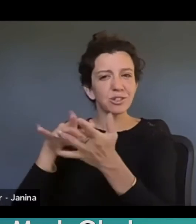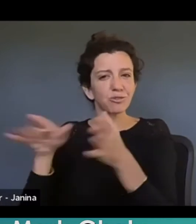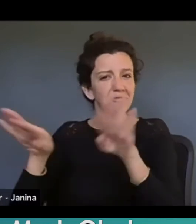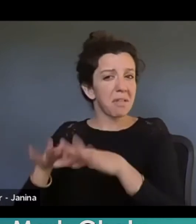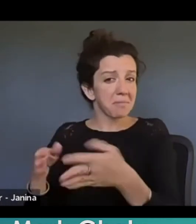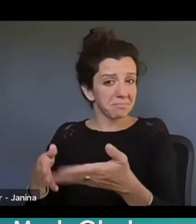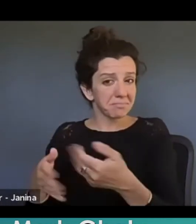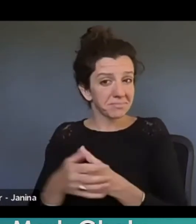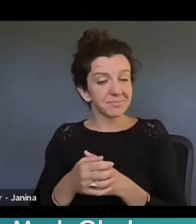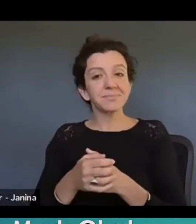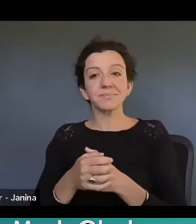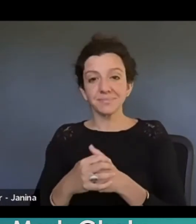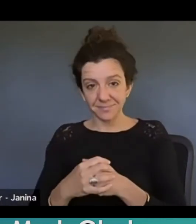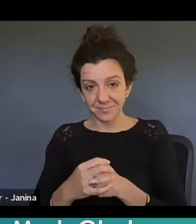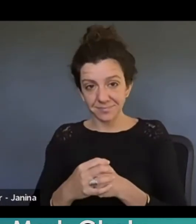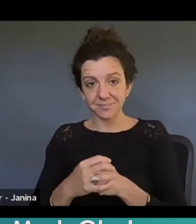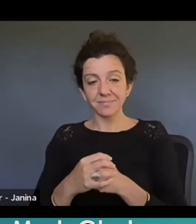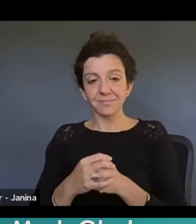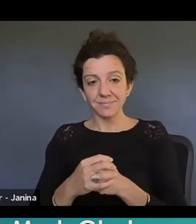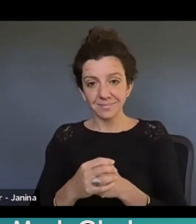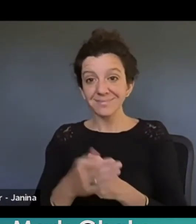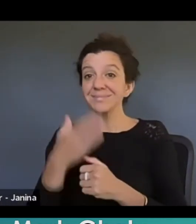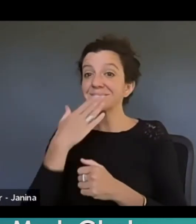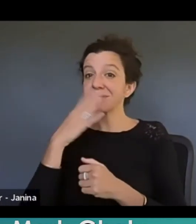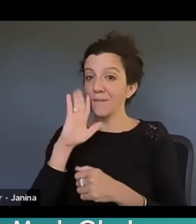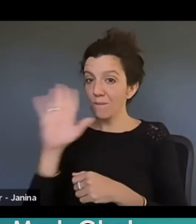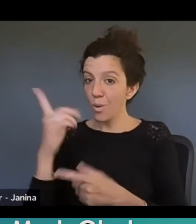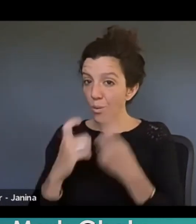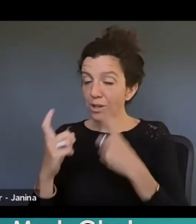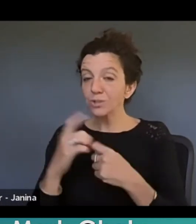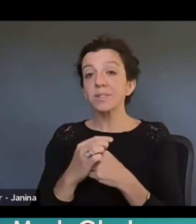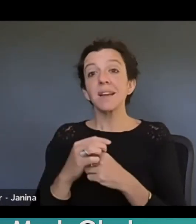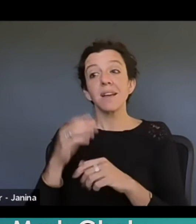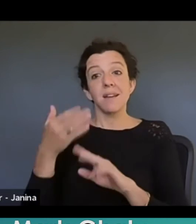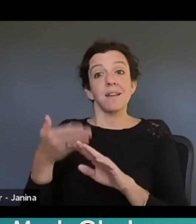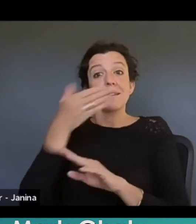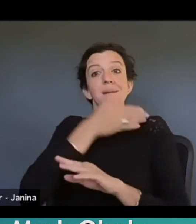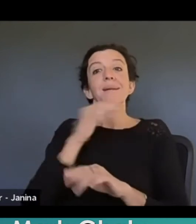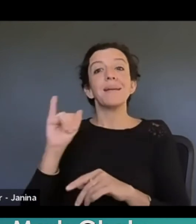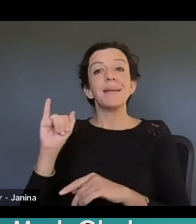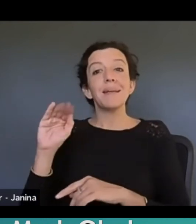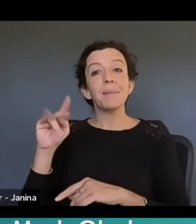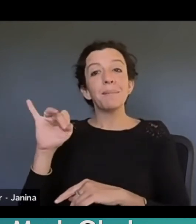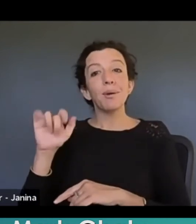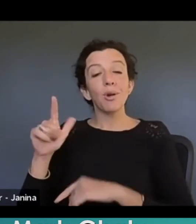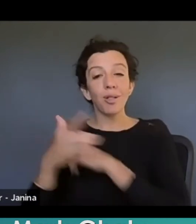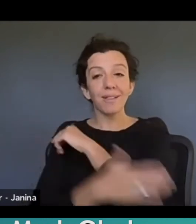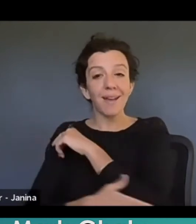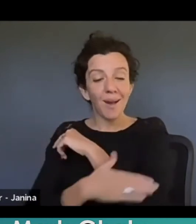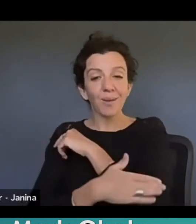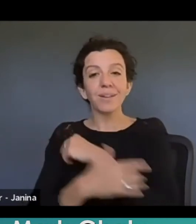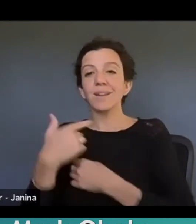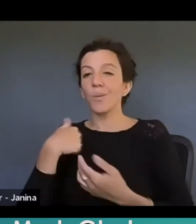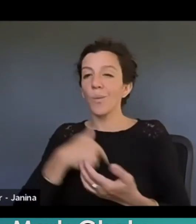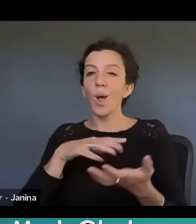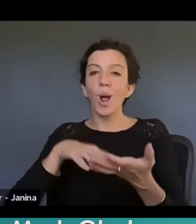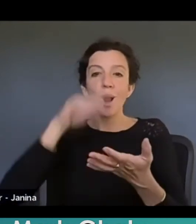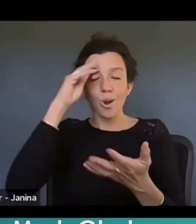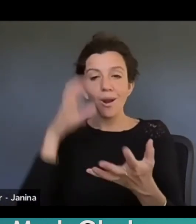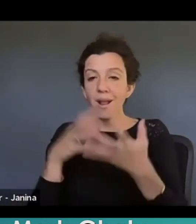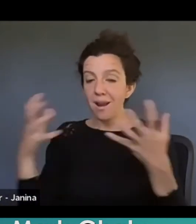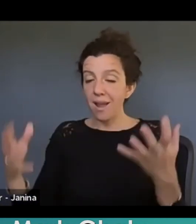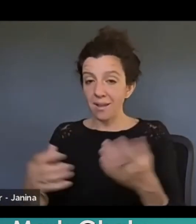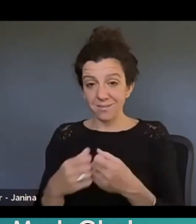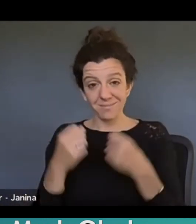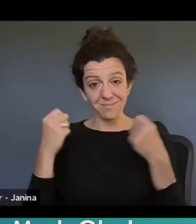like I said, we learned a lot in Imperial County. We learned that multi-agencies across the state, led by our